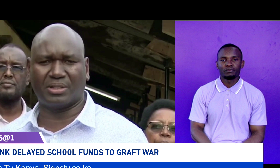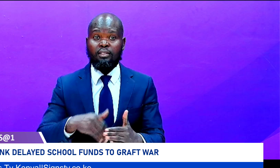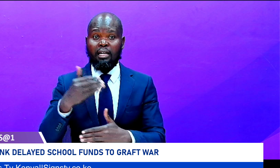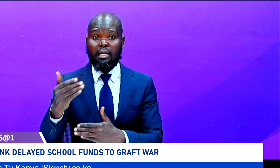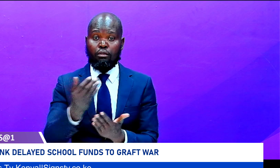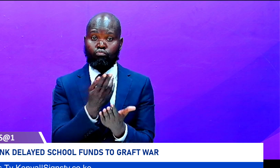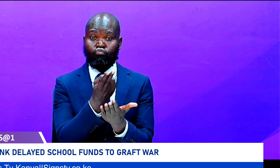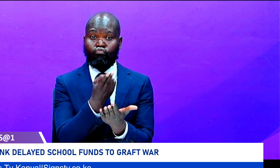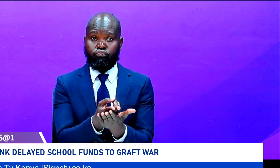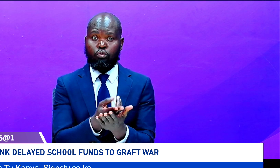Moving on,